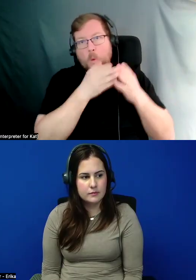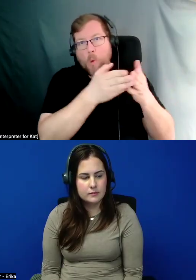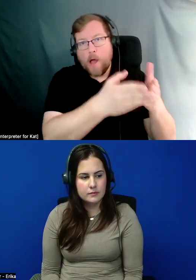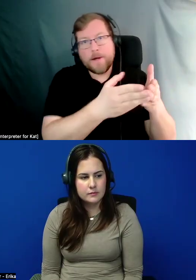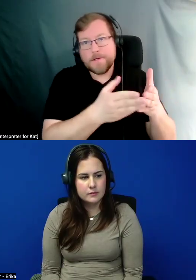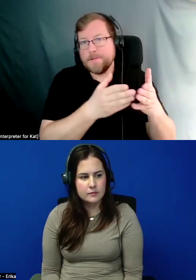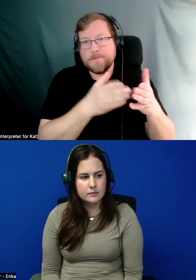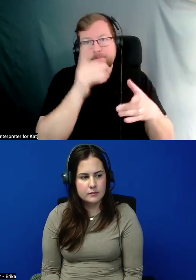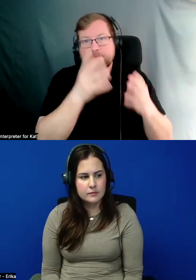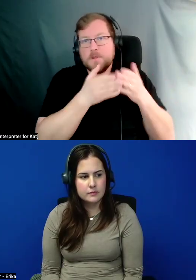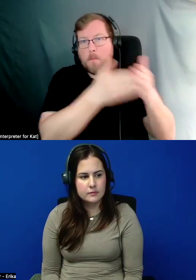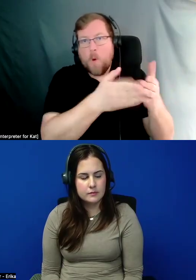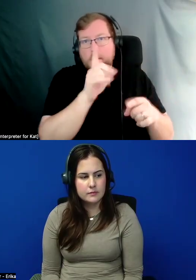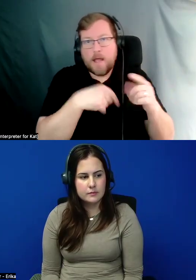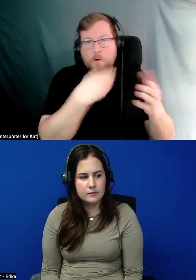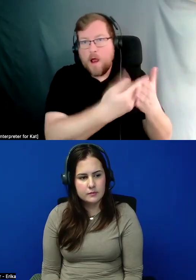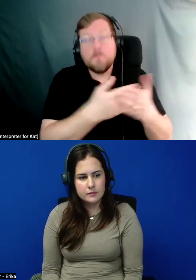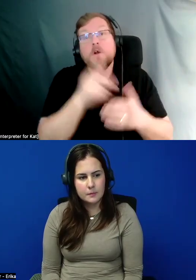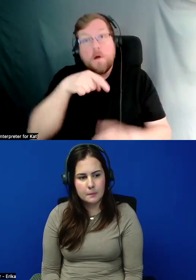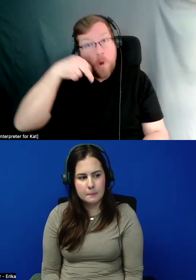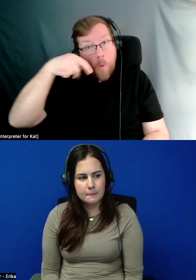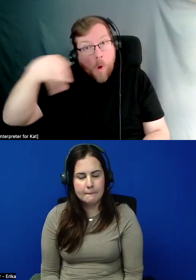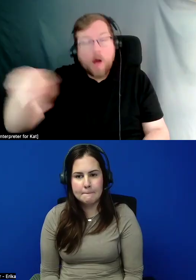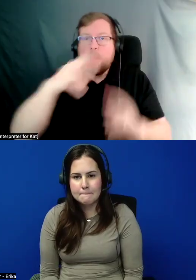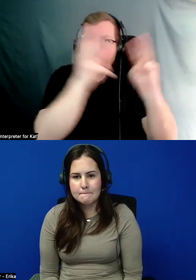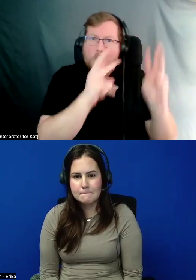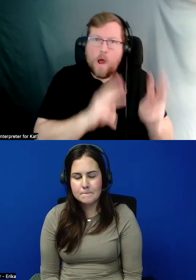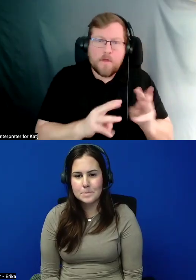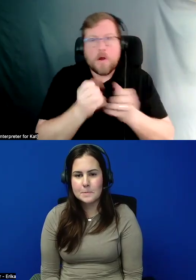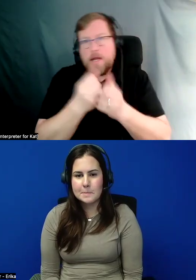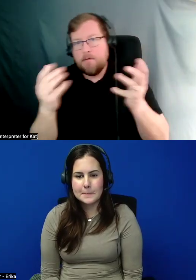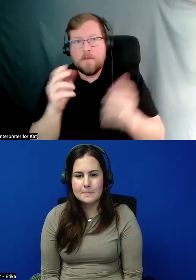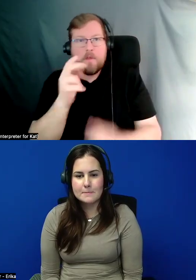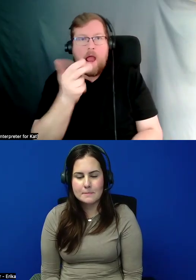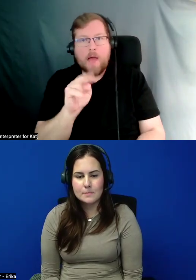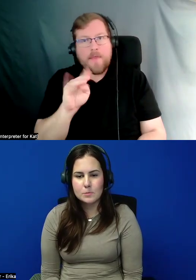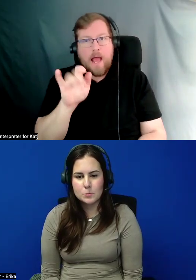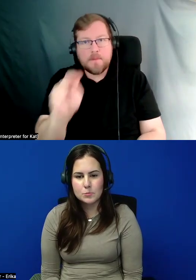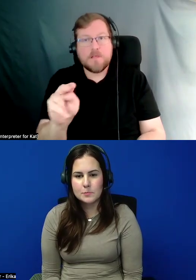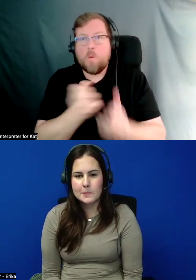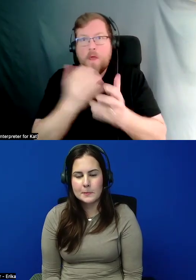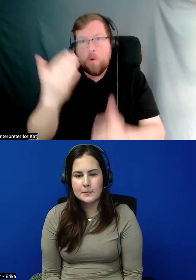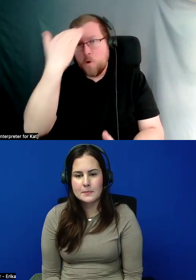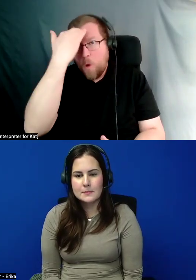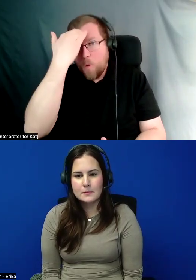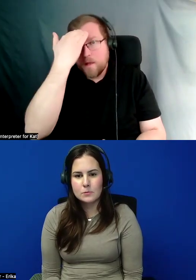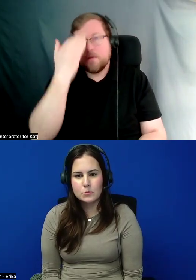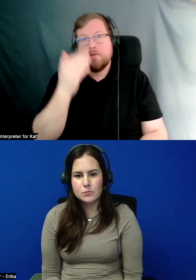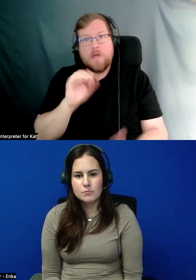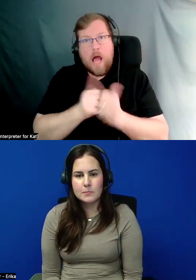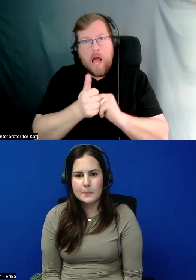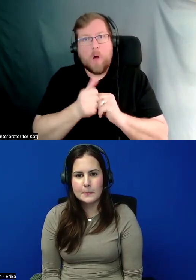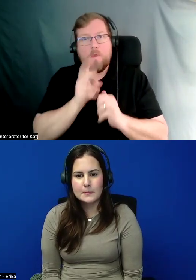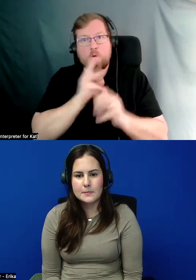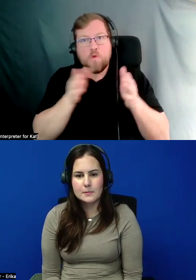walk the water to and the boat on the Amazon without knowing the Amazon temperament with